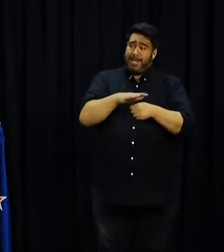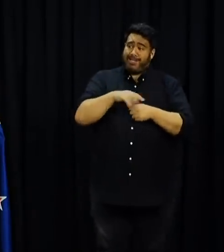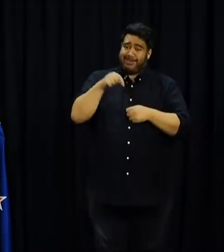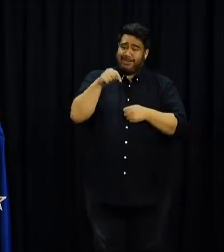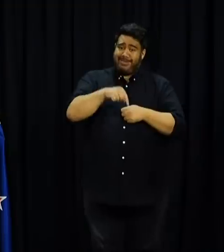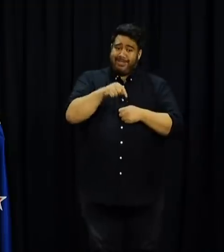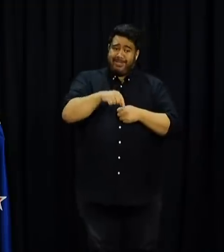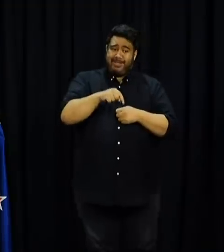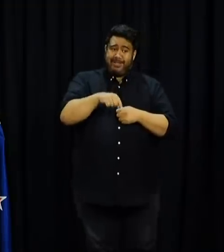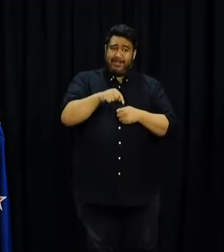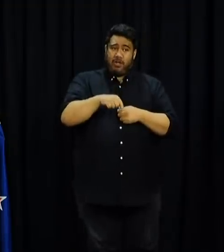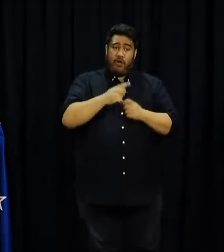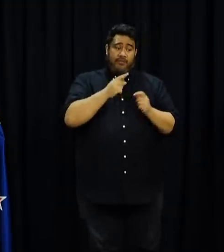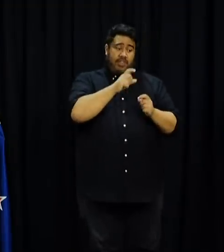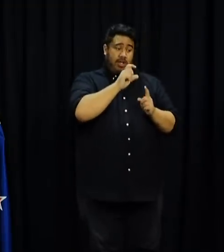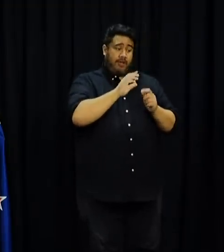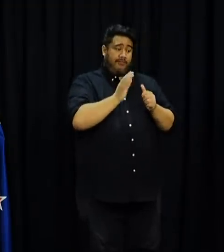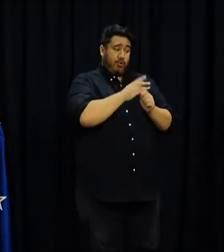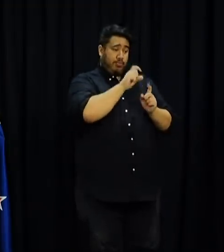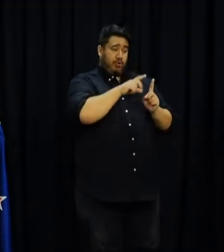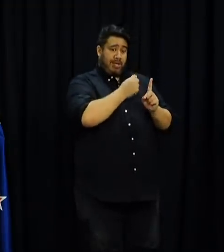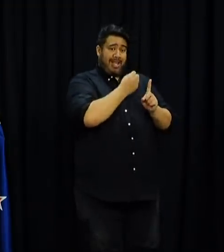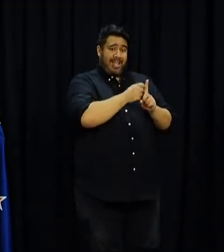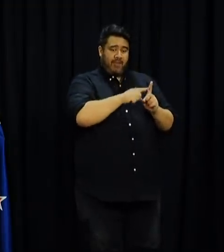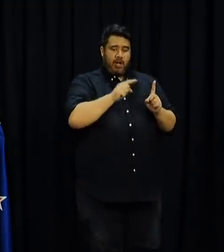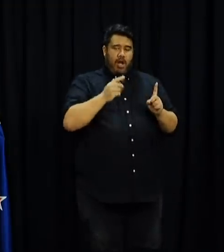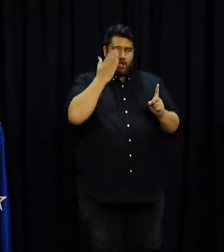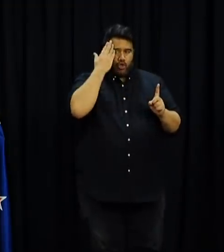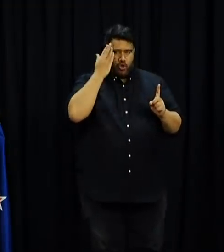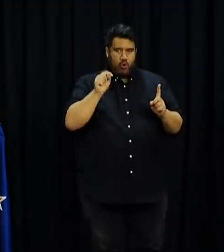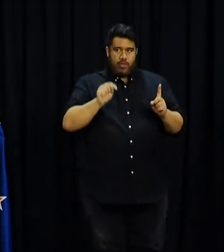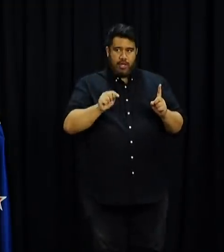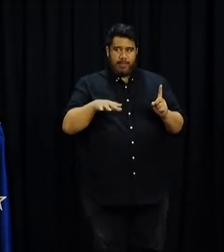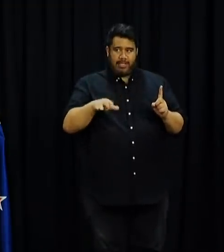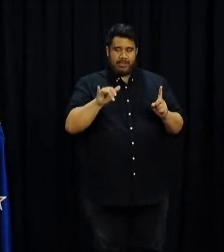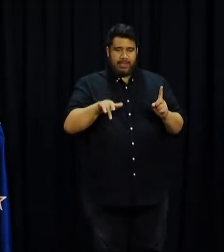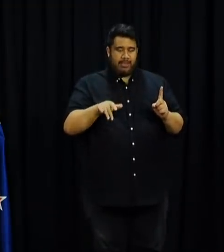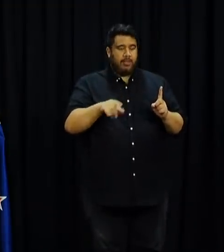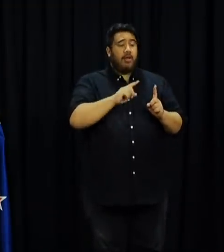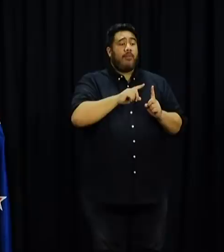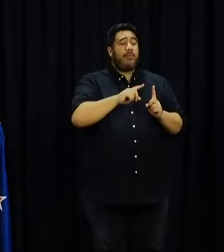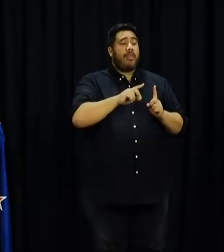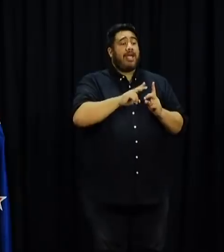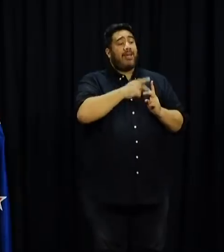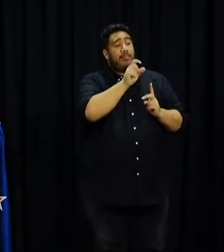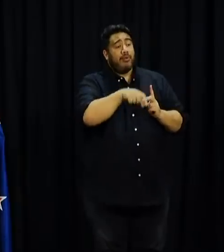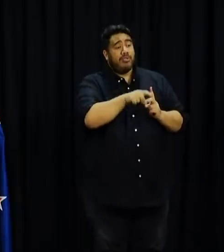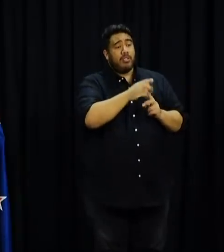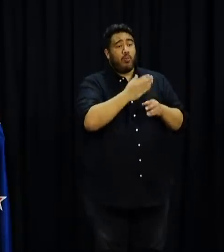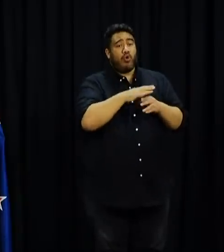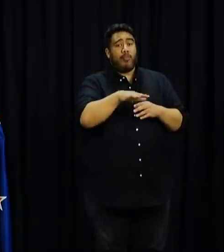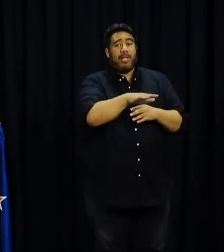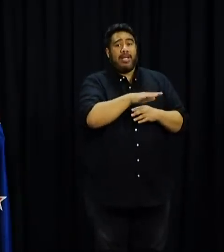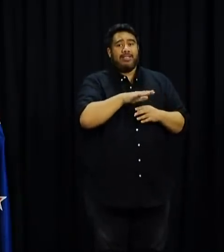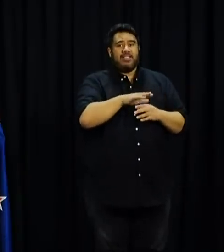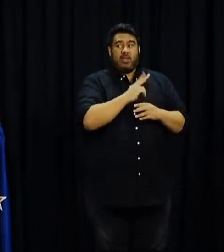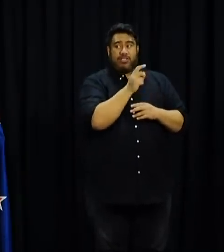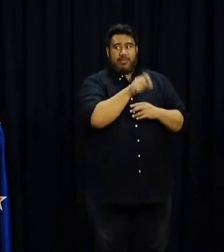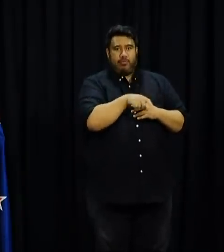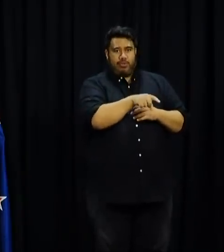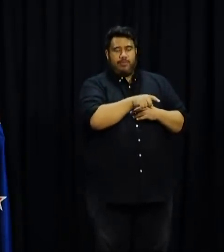that's the workplace of the original case. The other workplace, which was the second